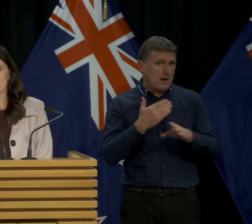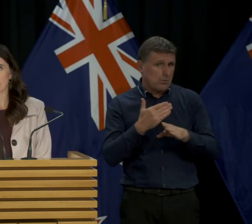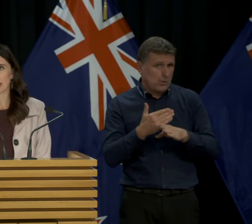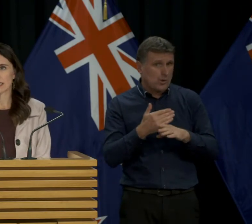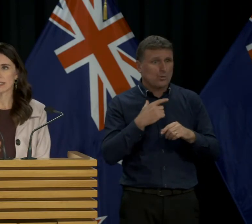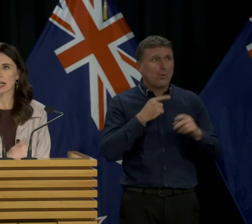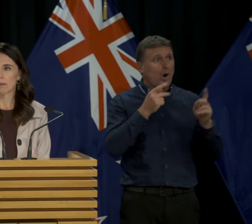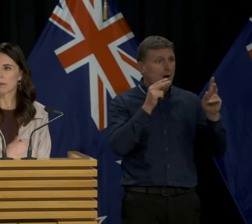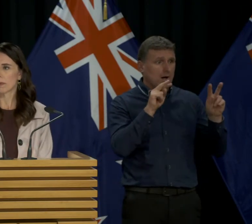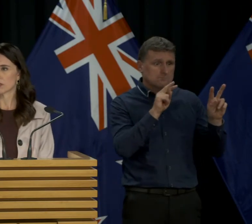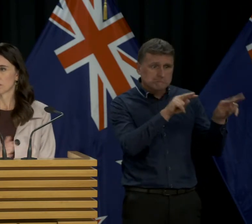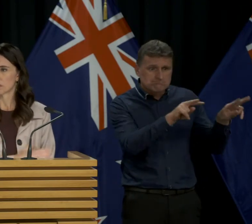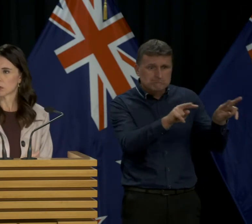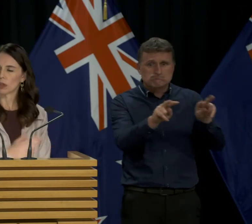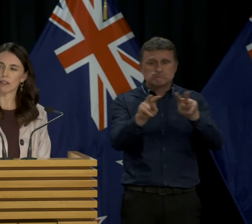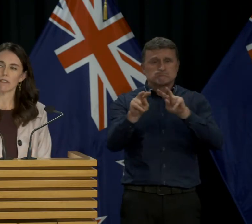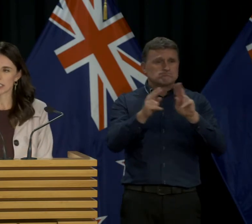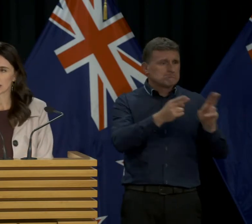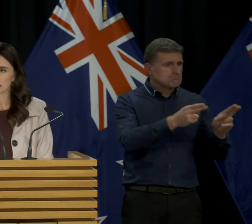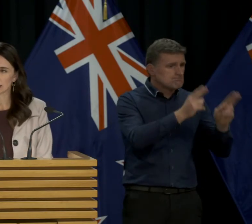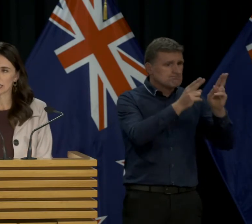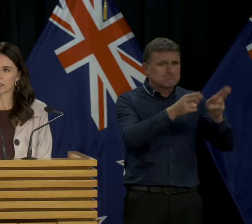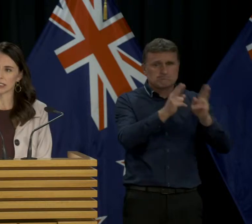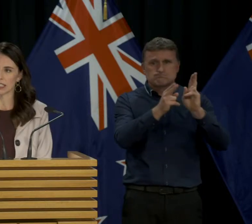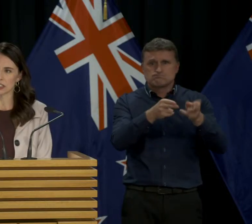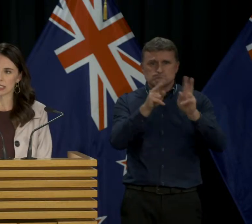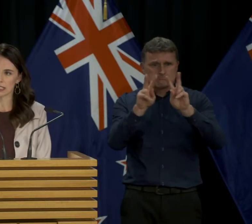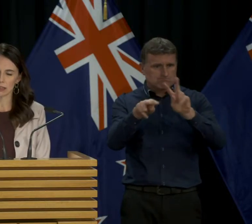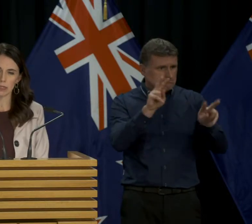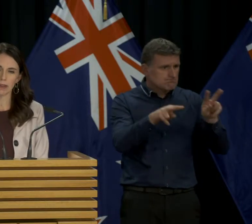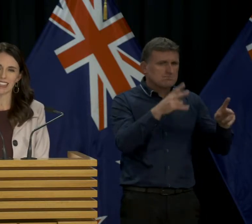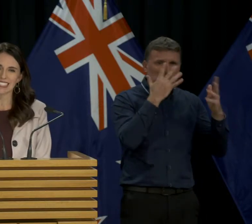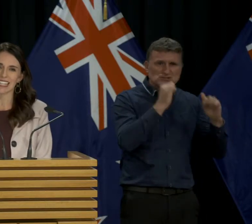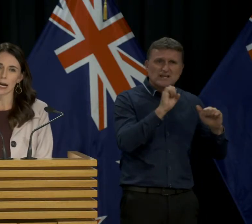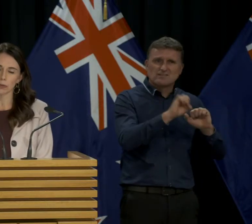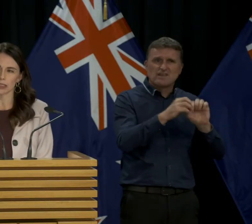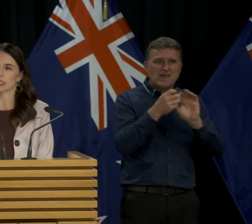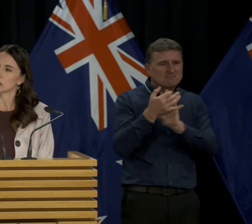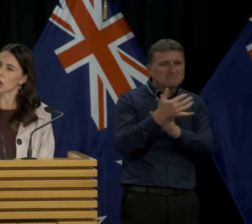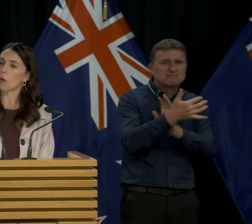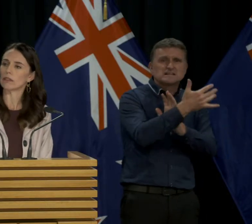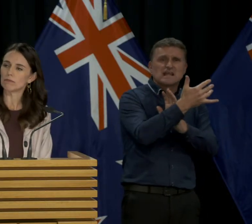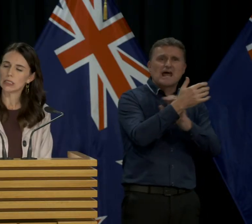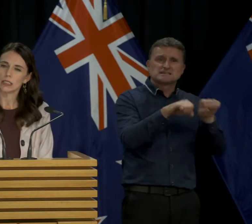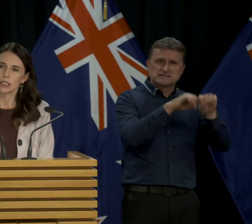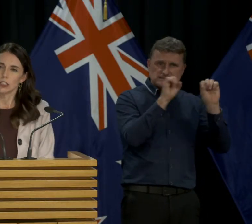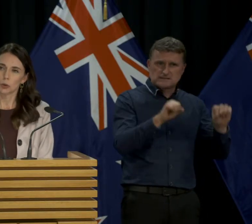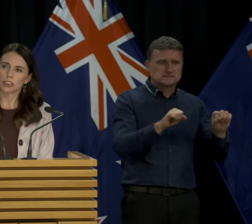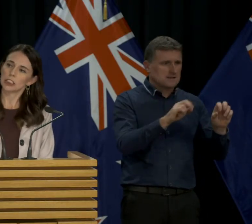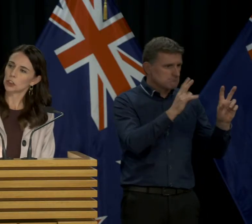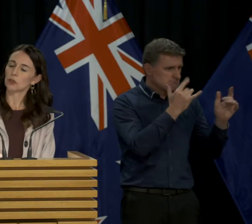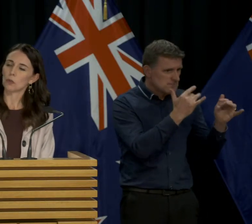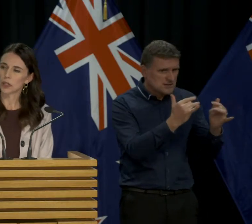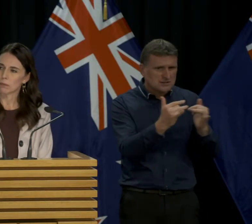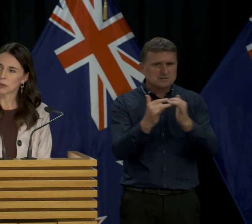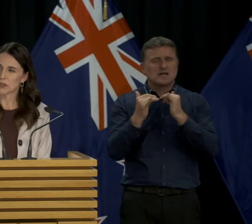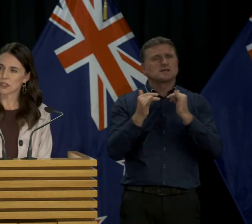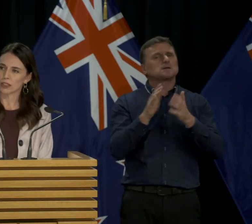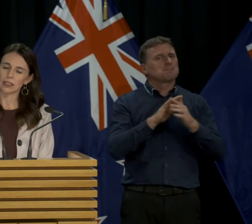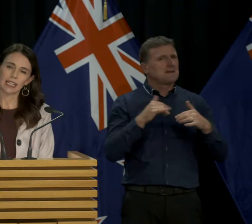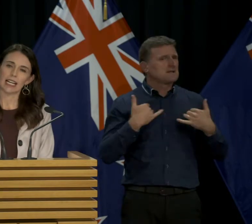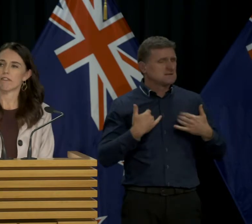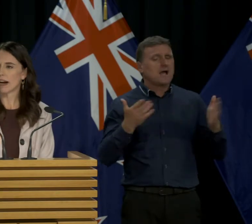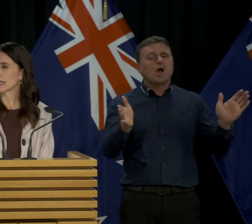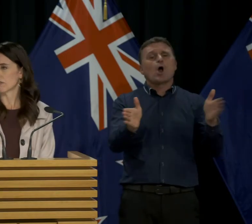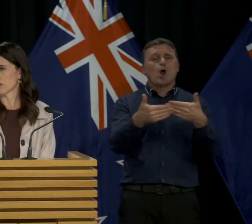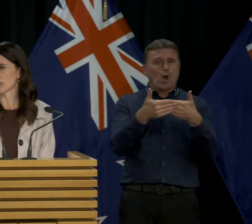of our facilities, a paper-based review of all of our facilities and their ventilation systems, but this enables us to go and do additional work in